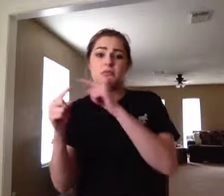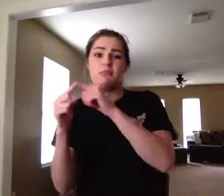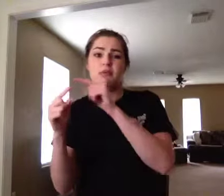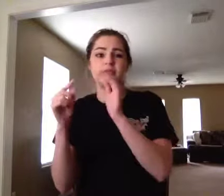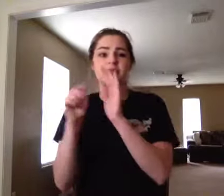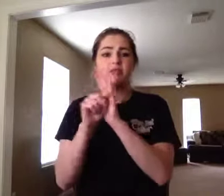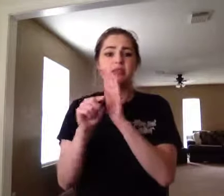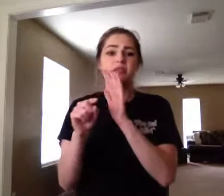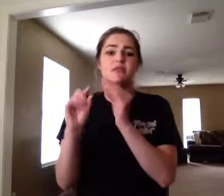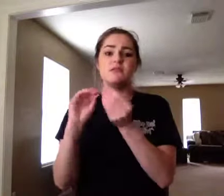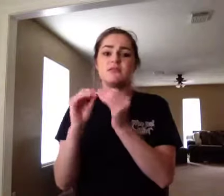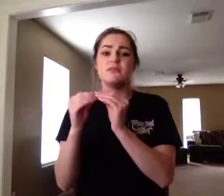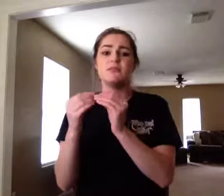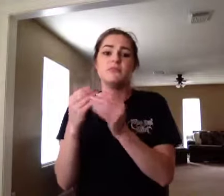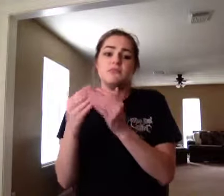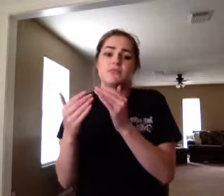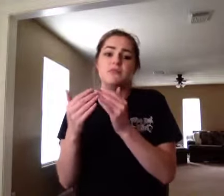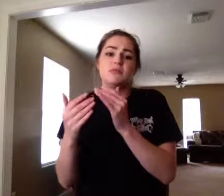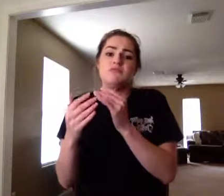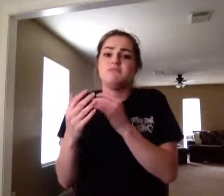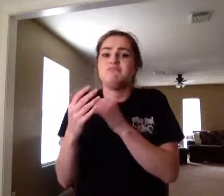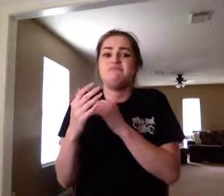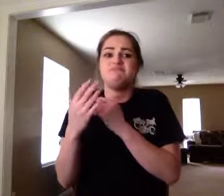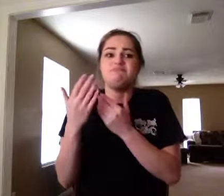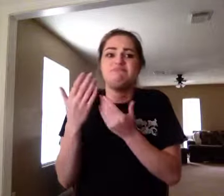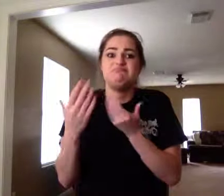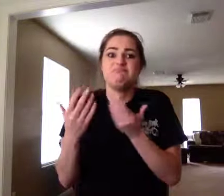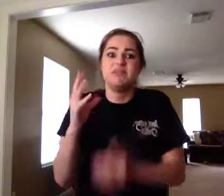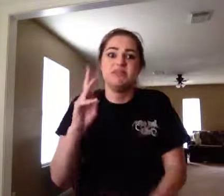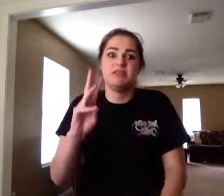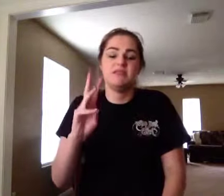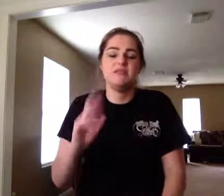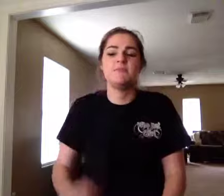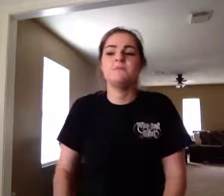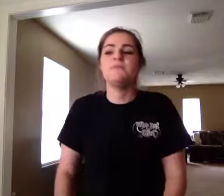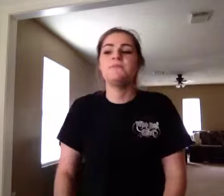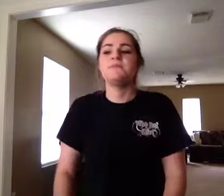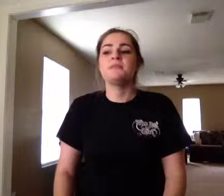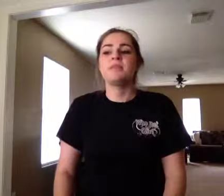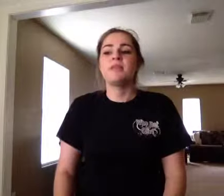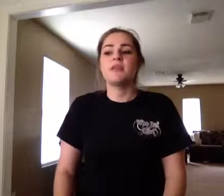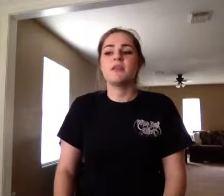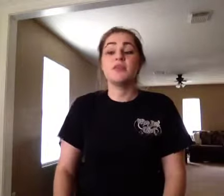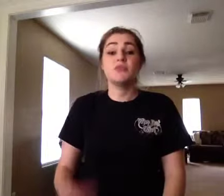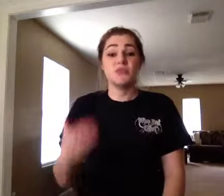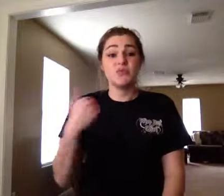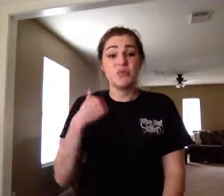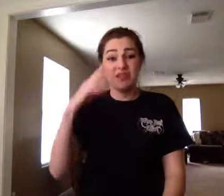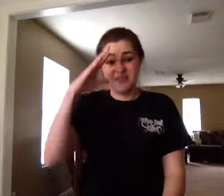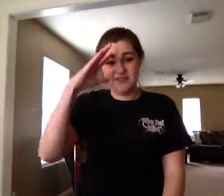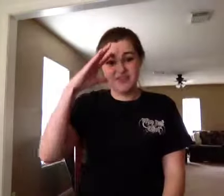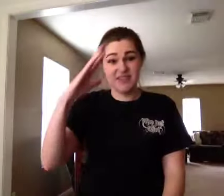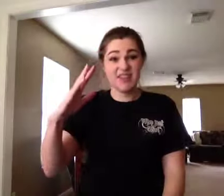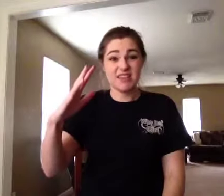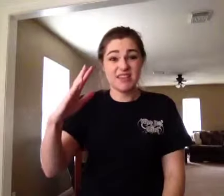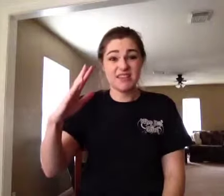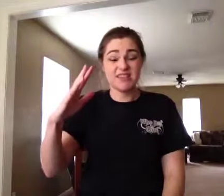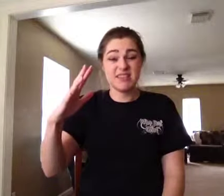well, this is a nickel. It's worth 5 cents. Well, 5 cents can be represented with